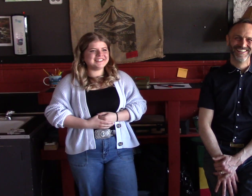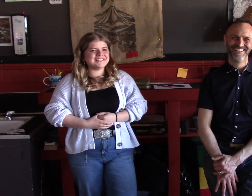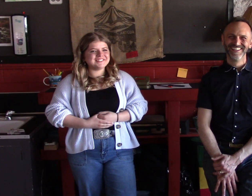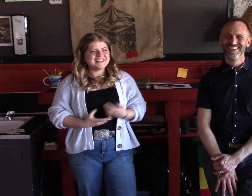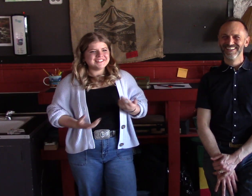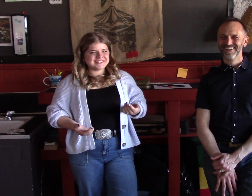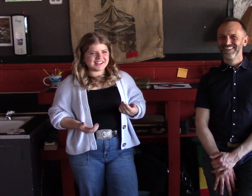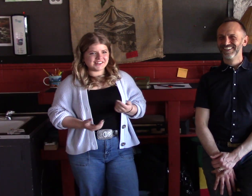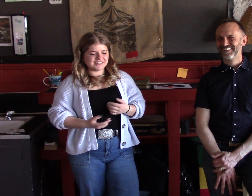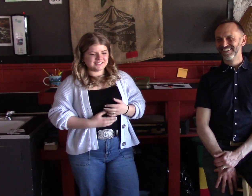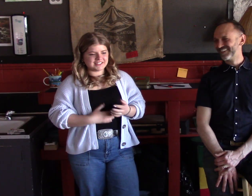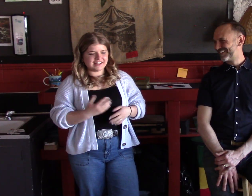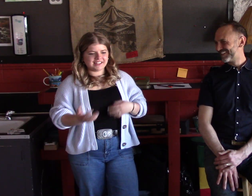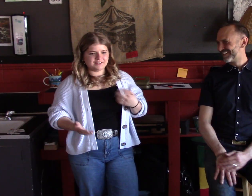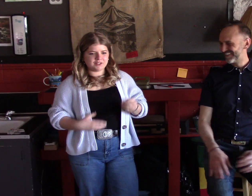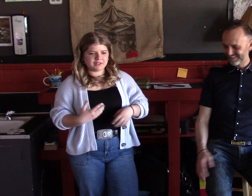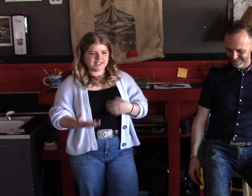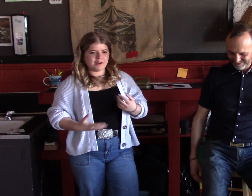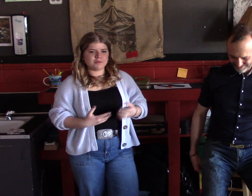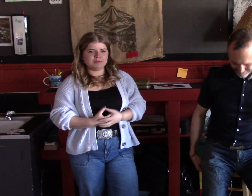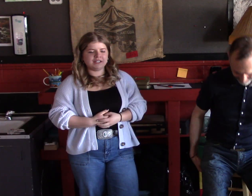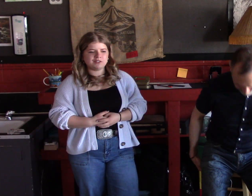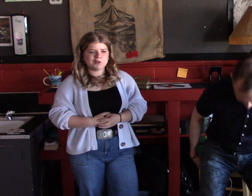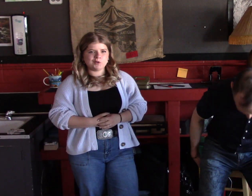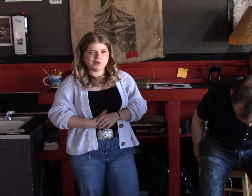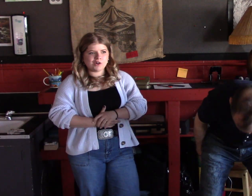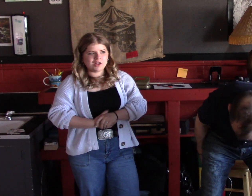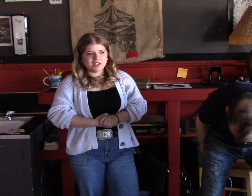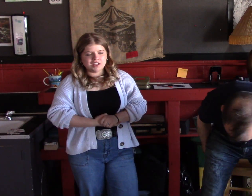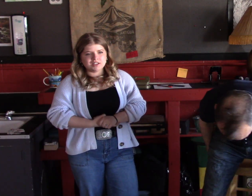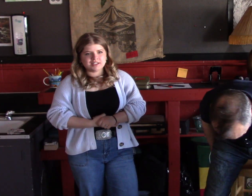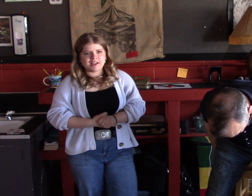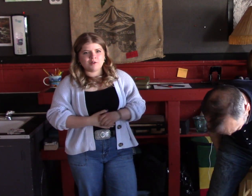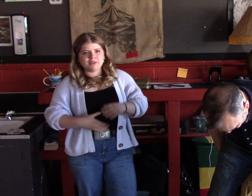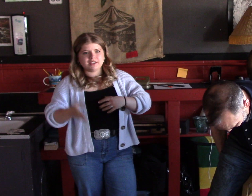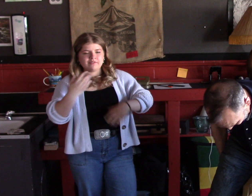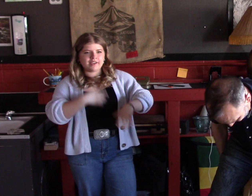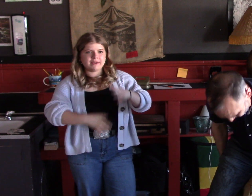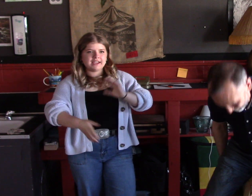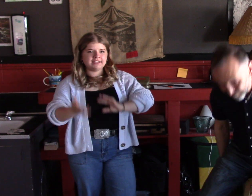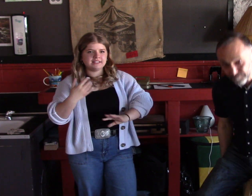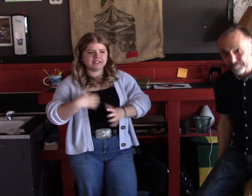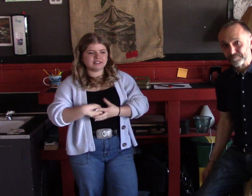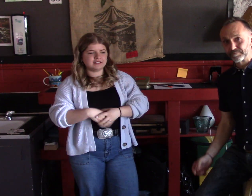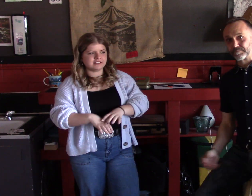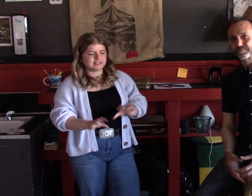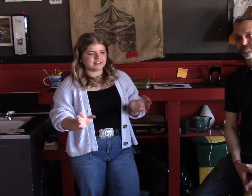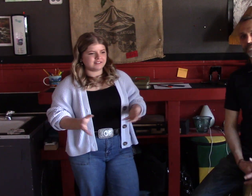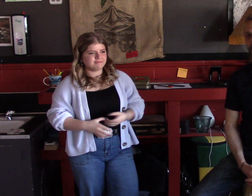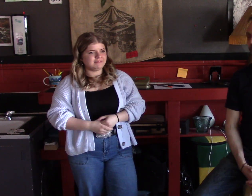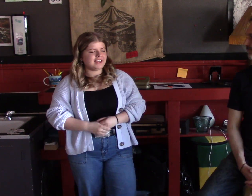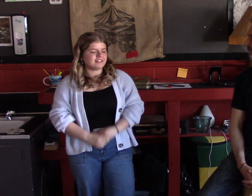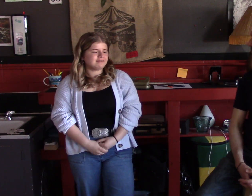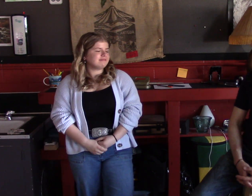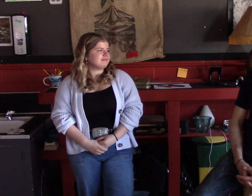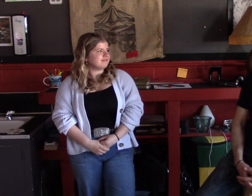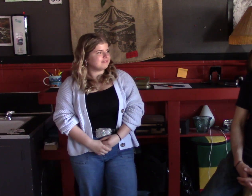know. So sign language really helped me in school to help me convey my ideas. And yeah,